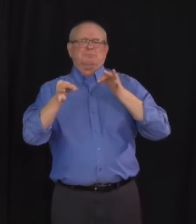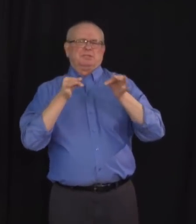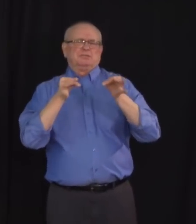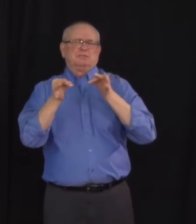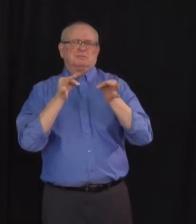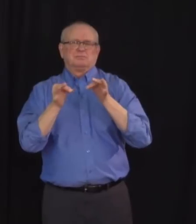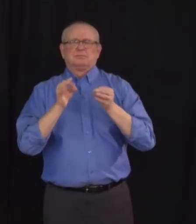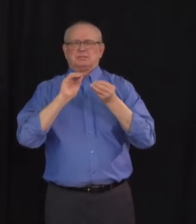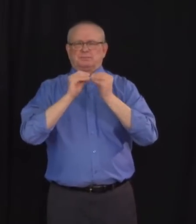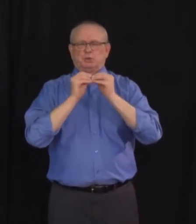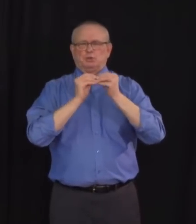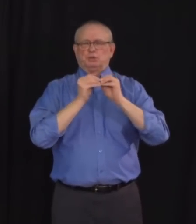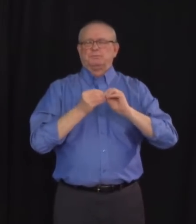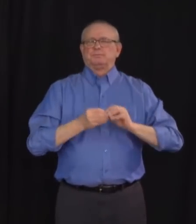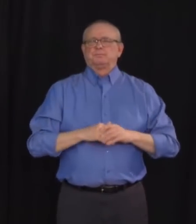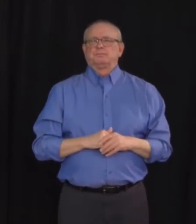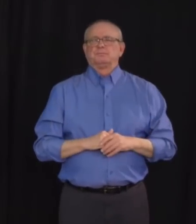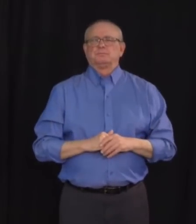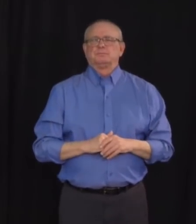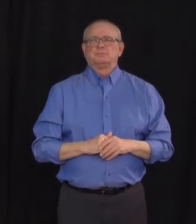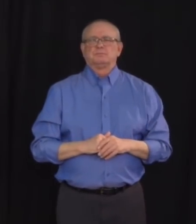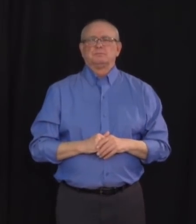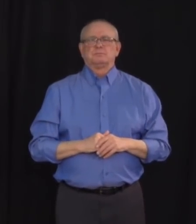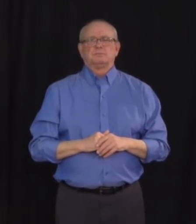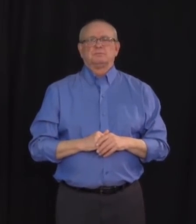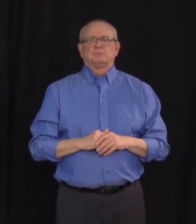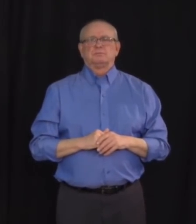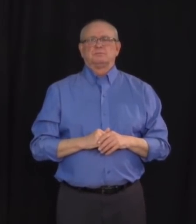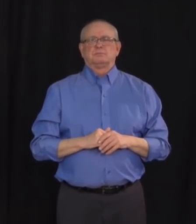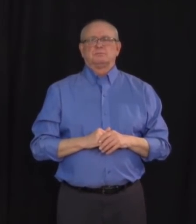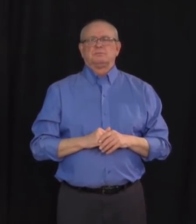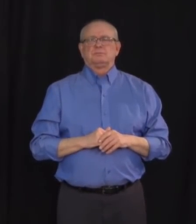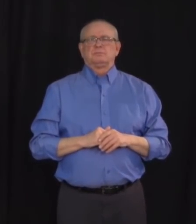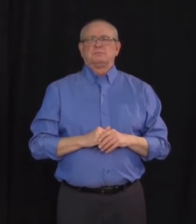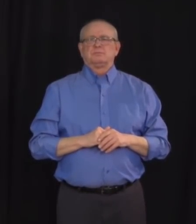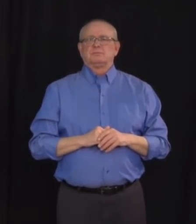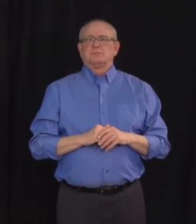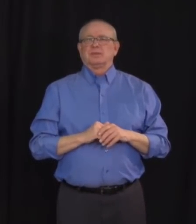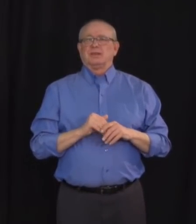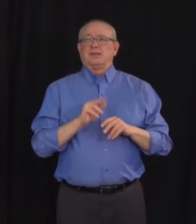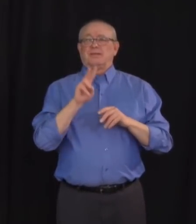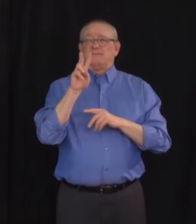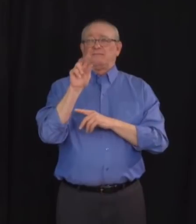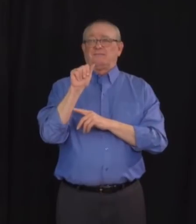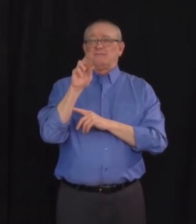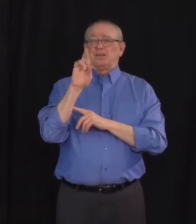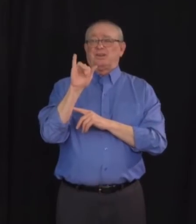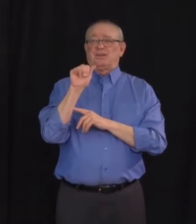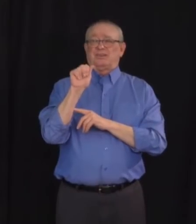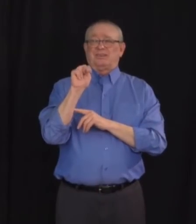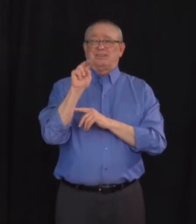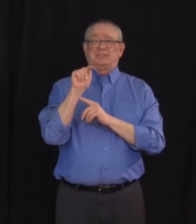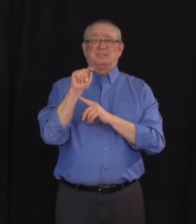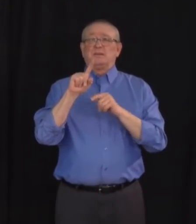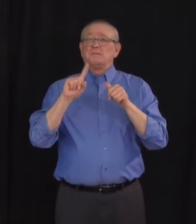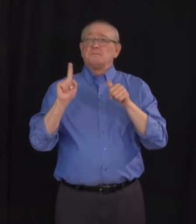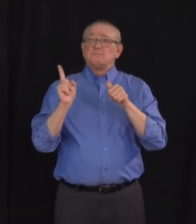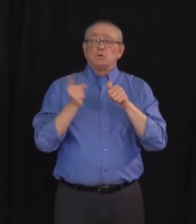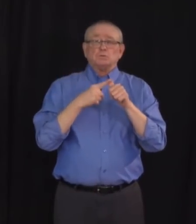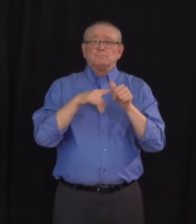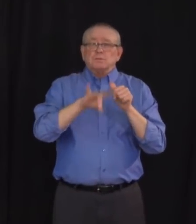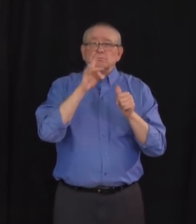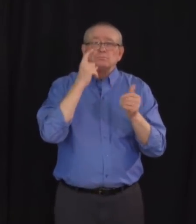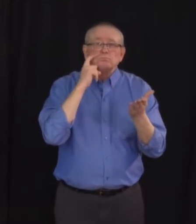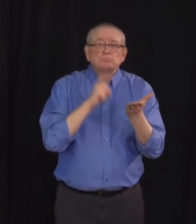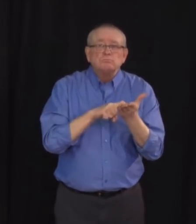spread we are seeing. For context, the first variant case in Alberta was identified retrospectively in a